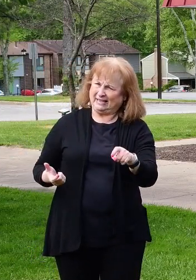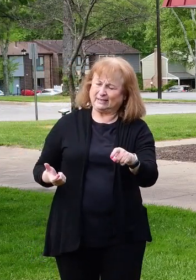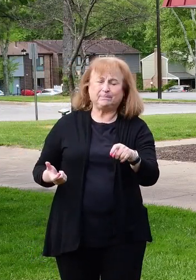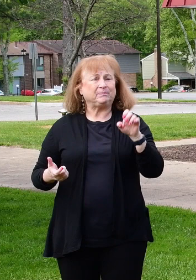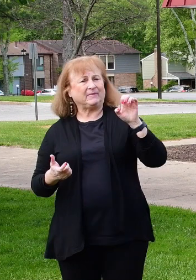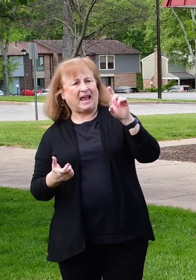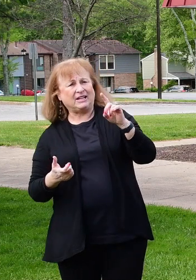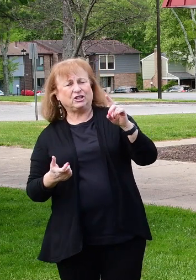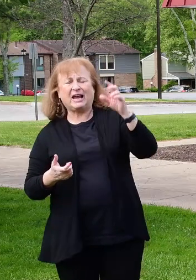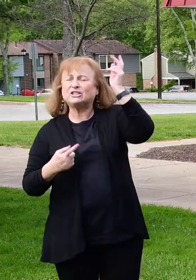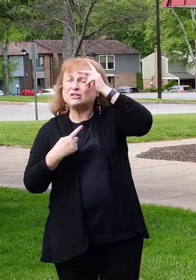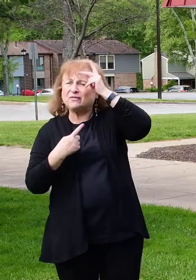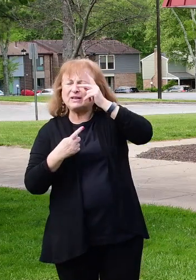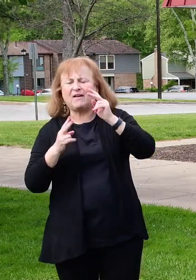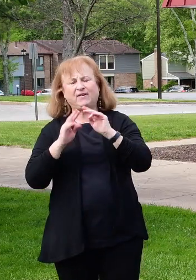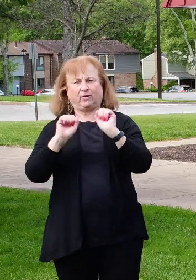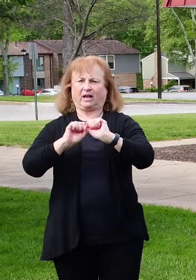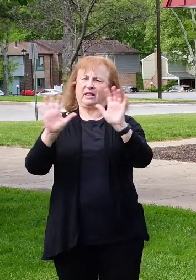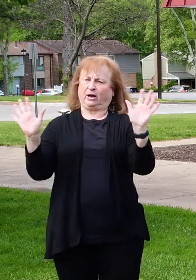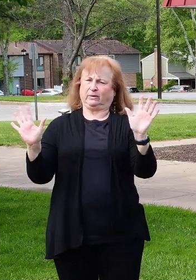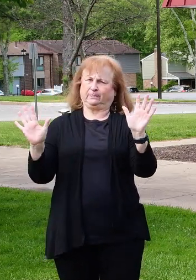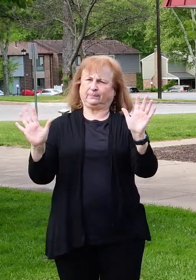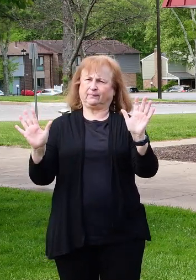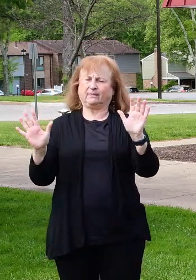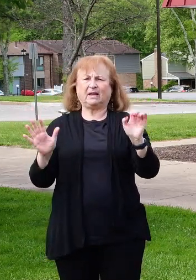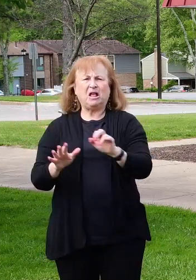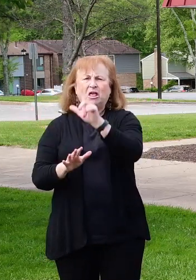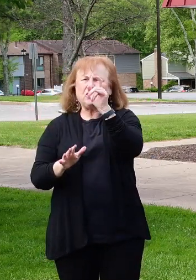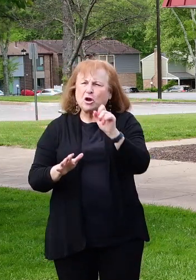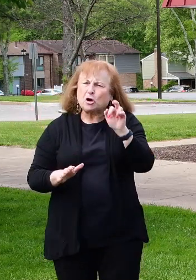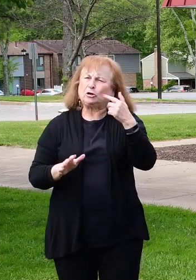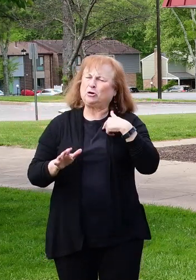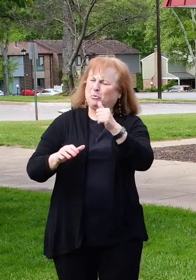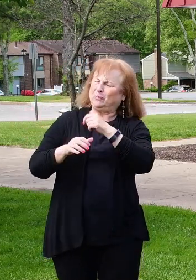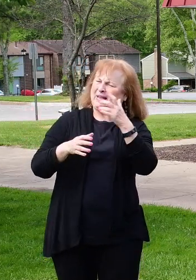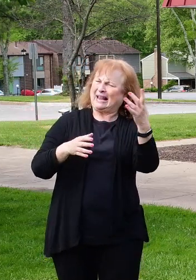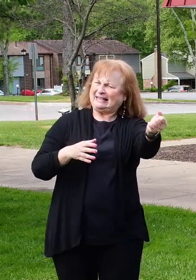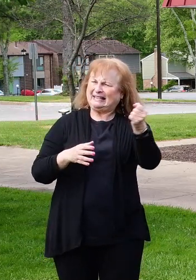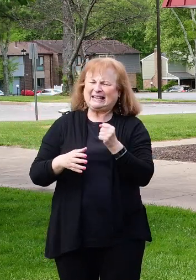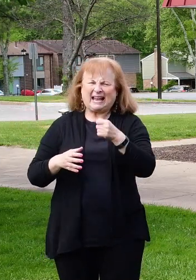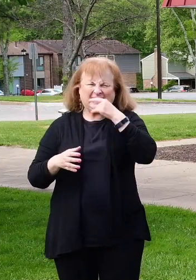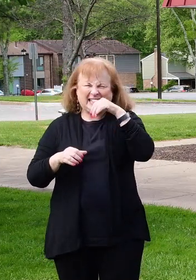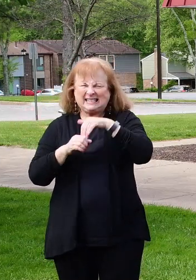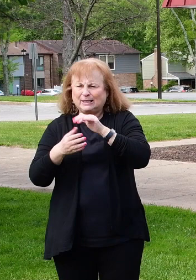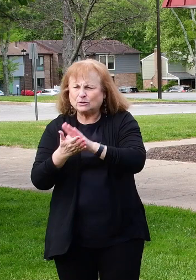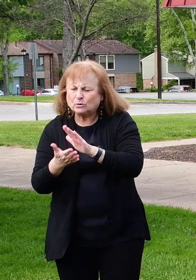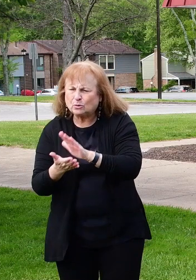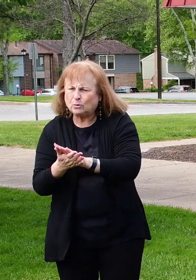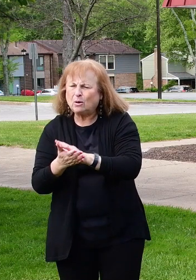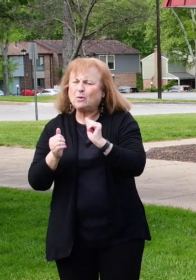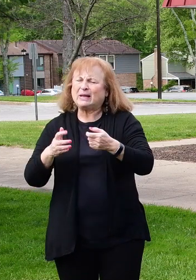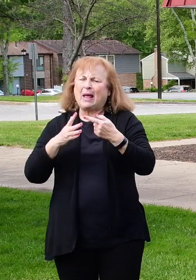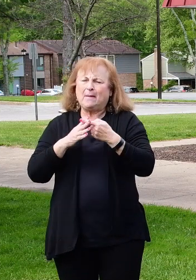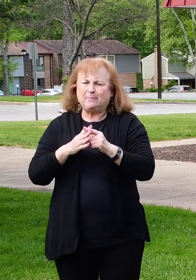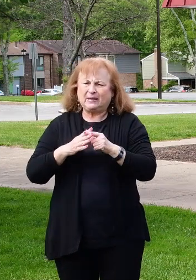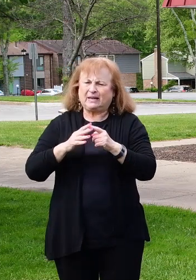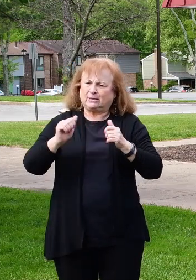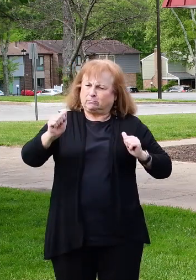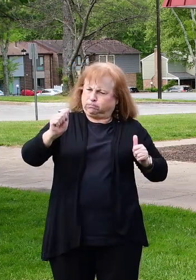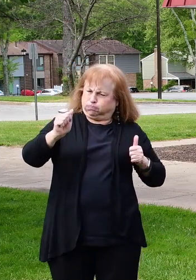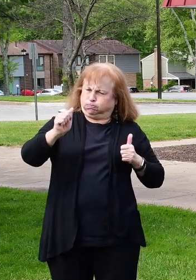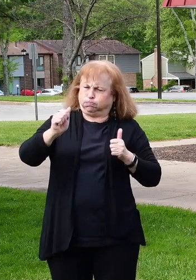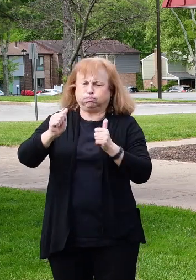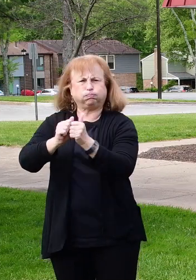The educational philosophy is very clear that the earlier we can get our young people in school, we can begin to close the achievement